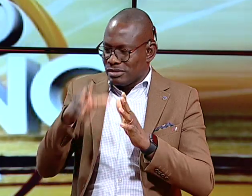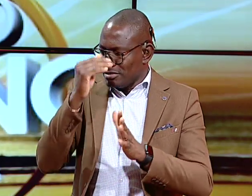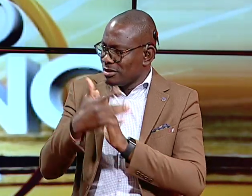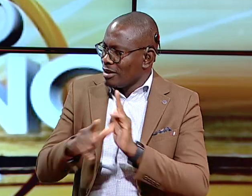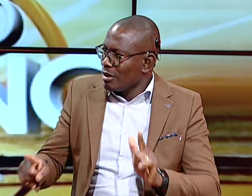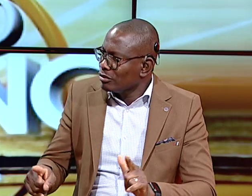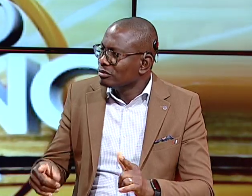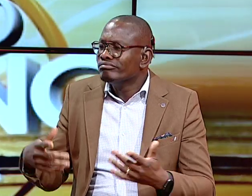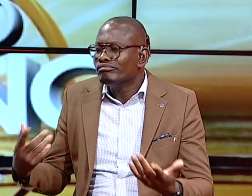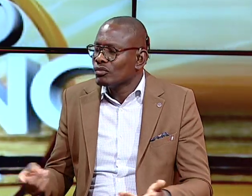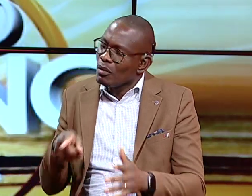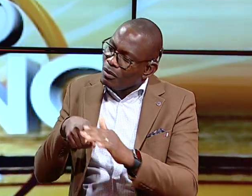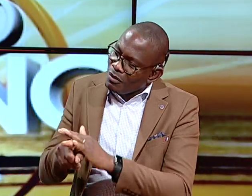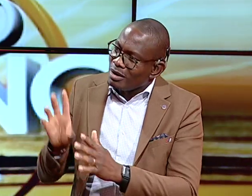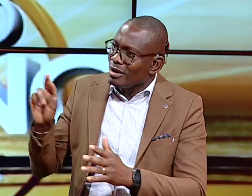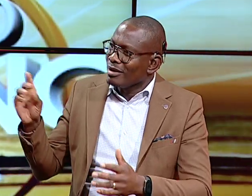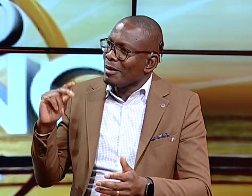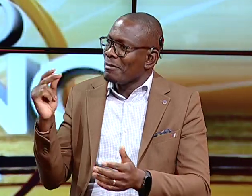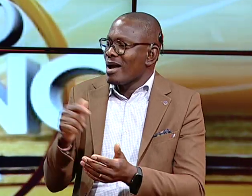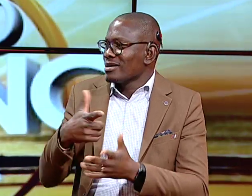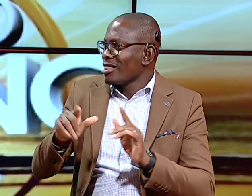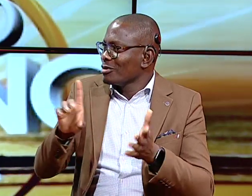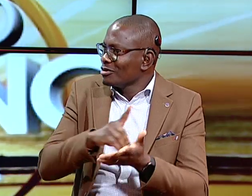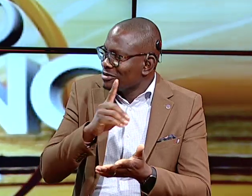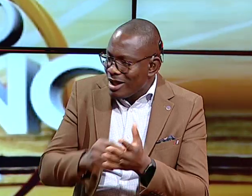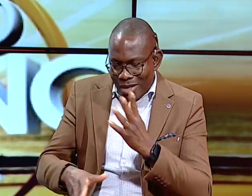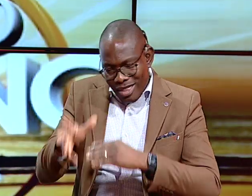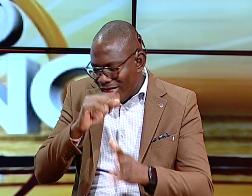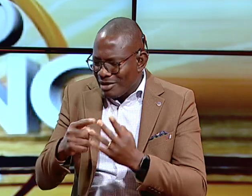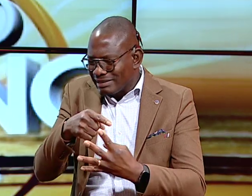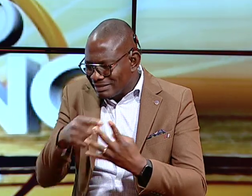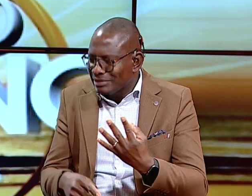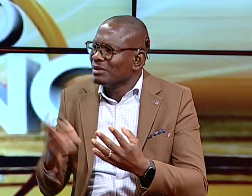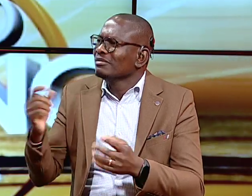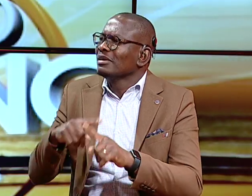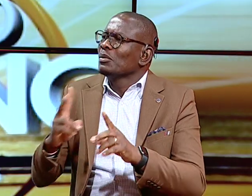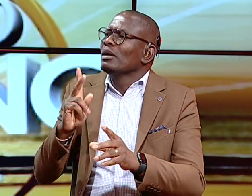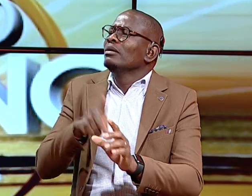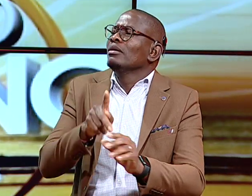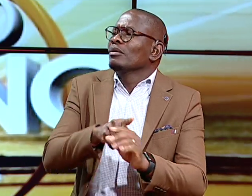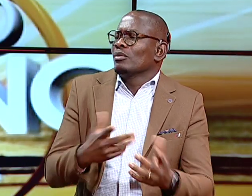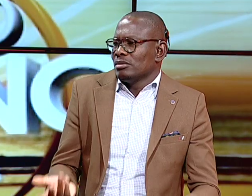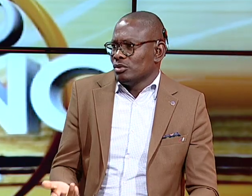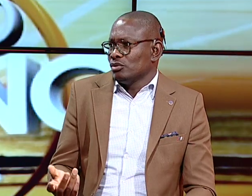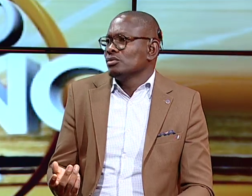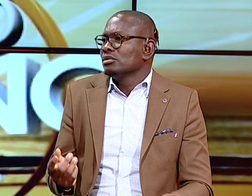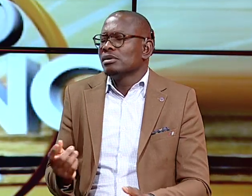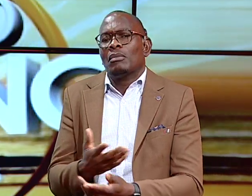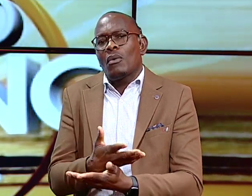a deaf person is employed, right. You can just add another one so that there's communication happening at the workplace as well. So there are different places where you